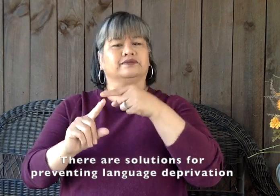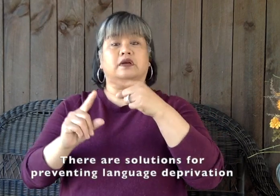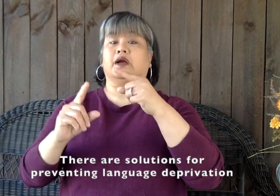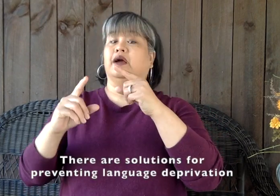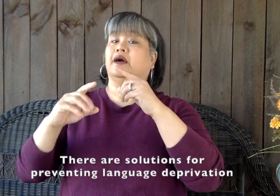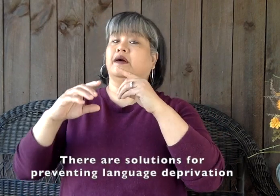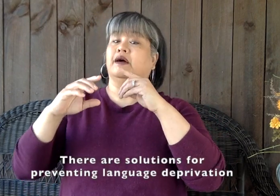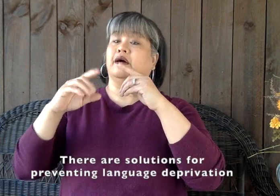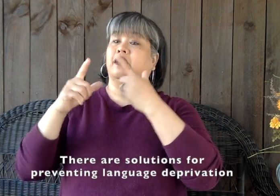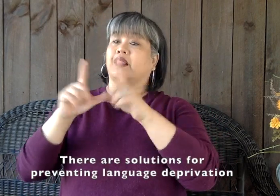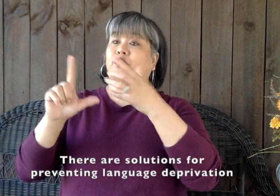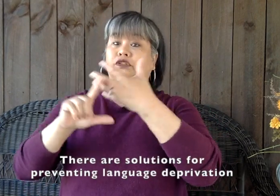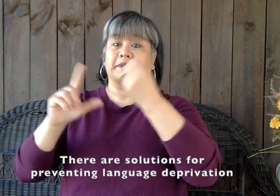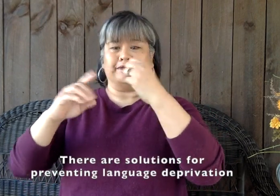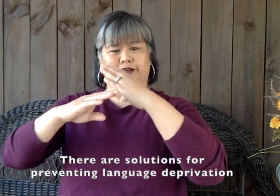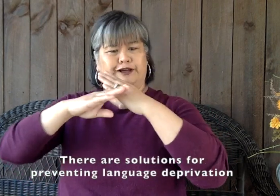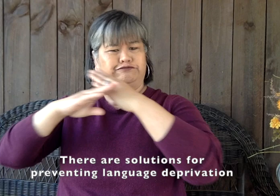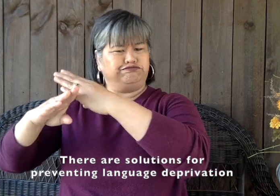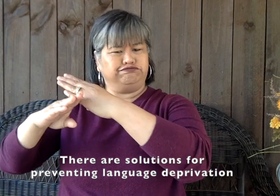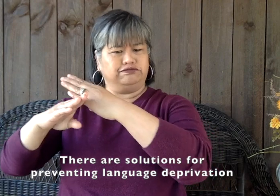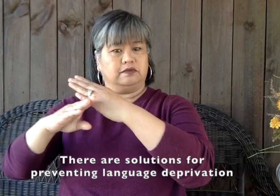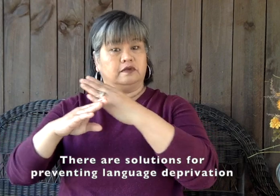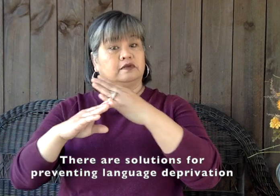There are solutions for preventing language deprivation.